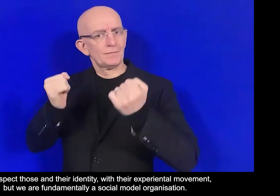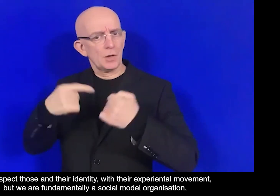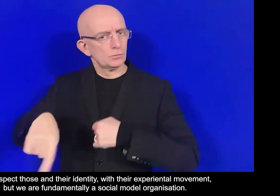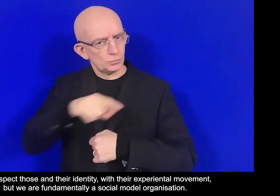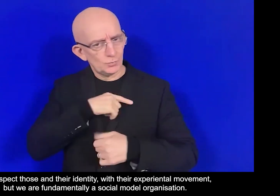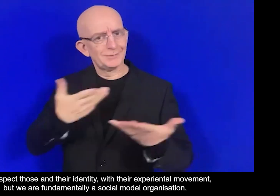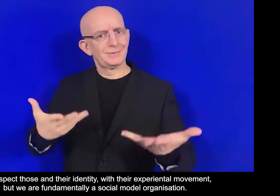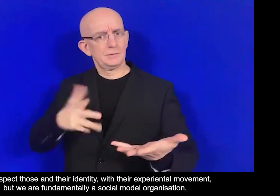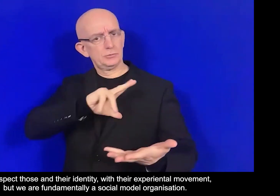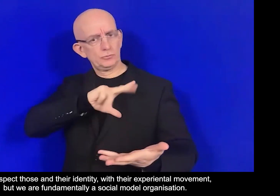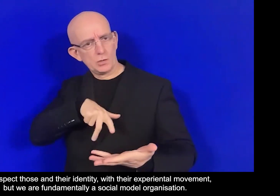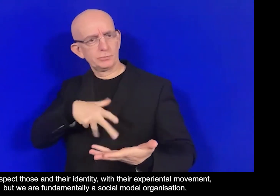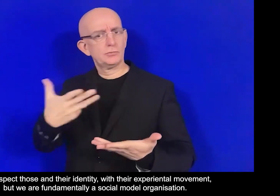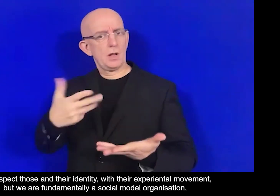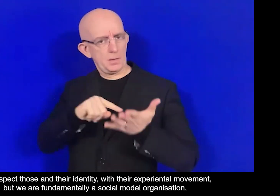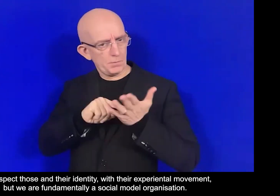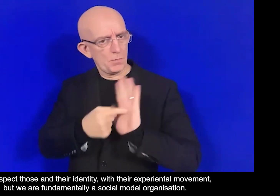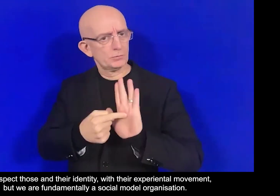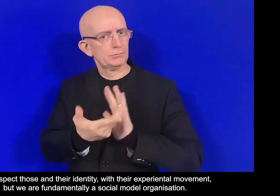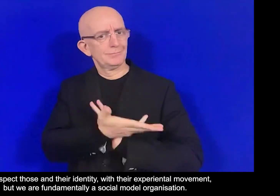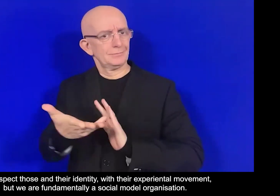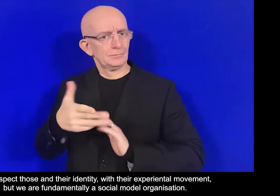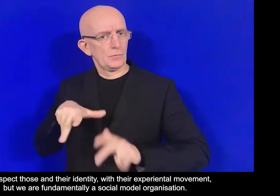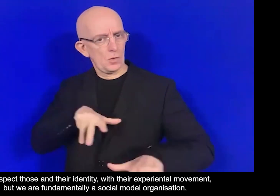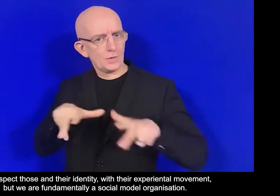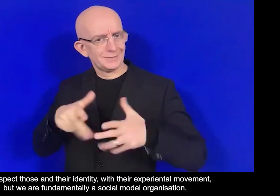a social model organization.